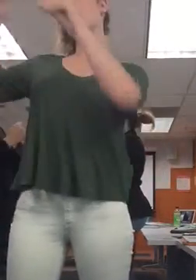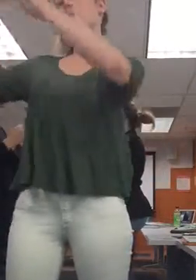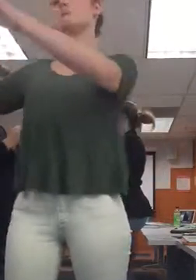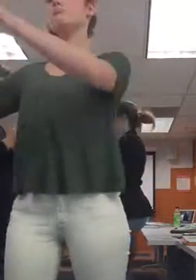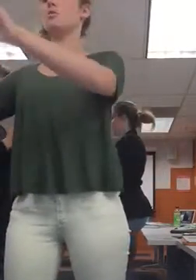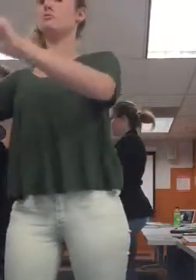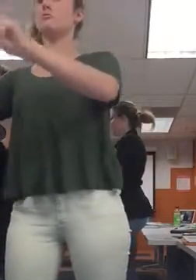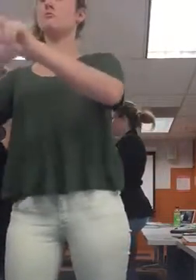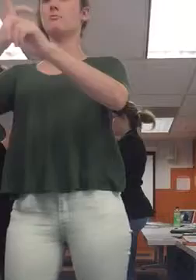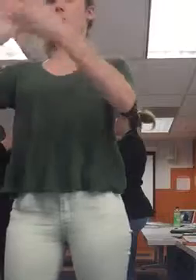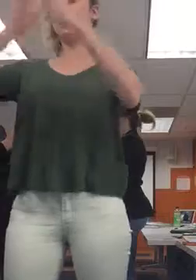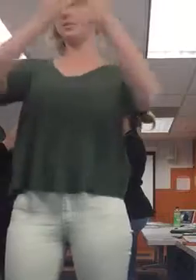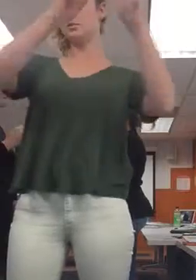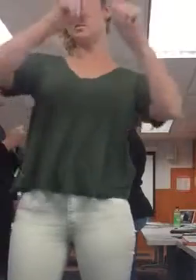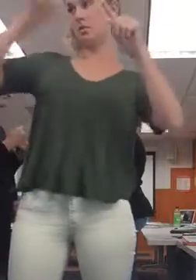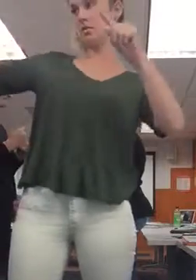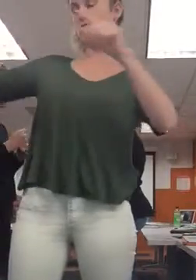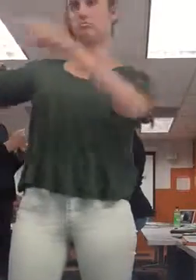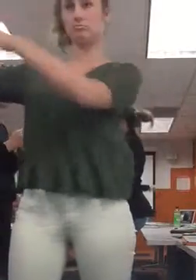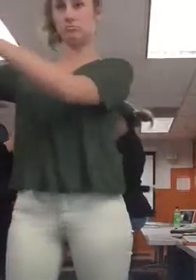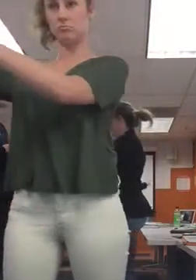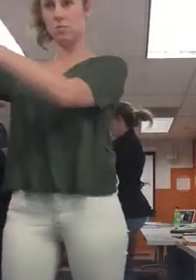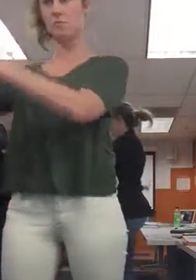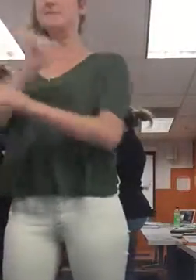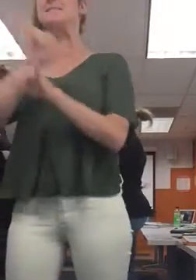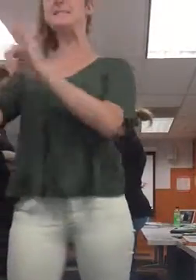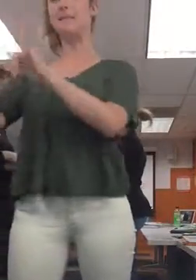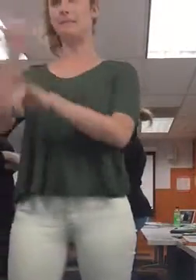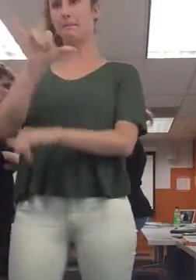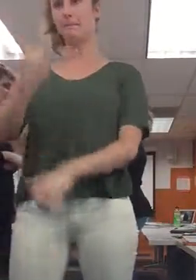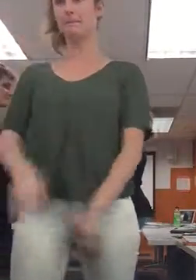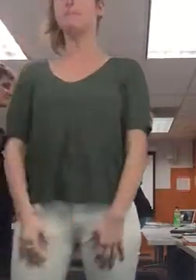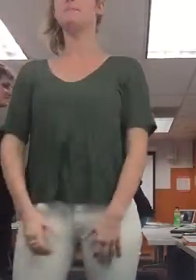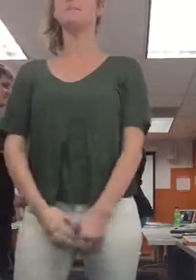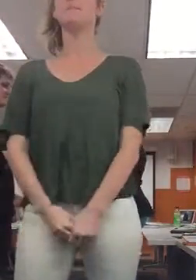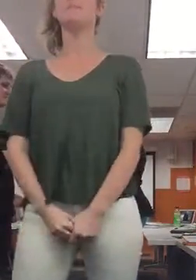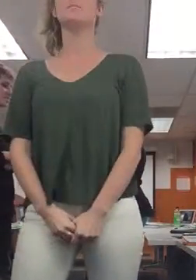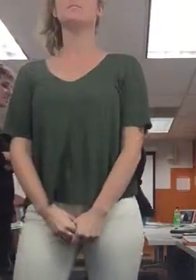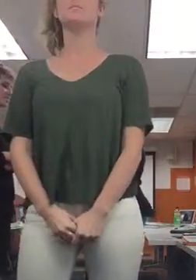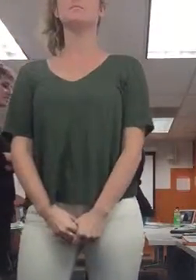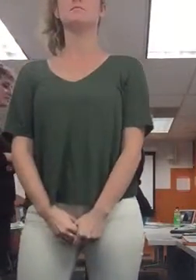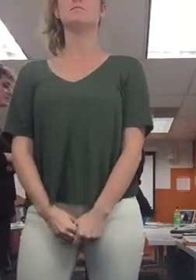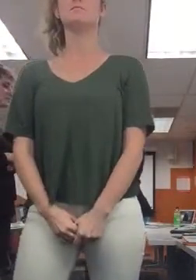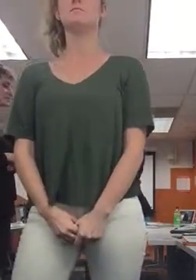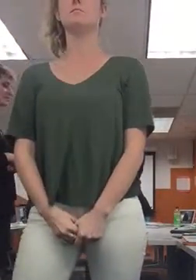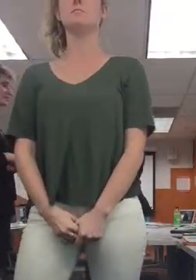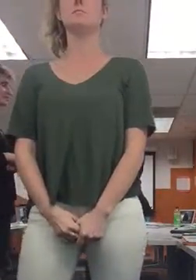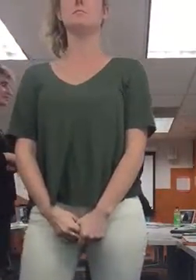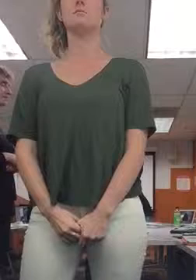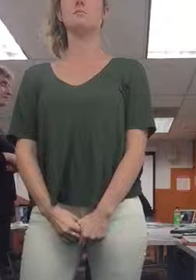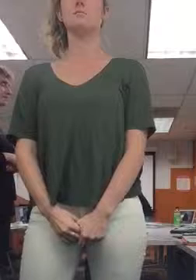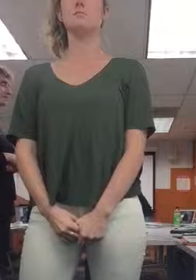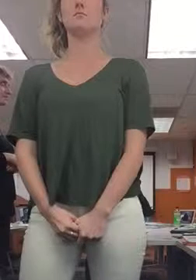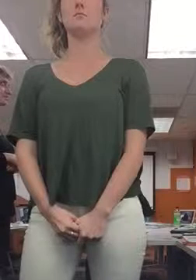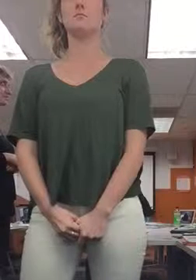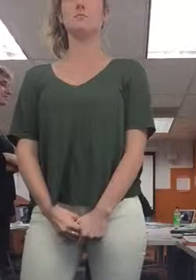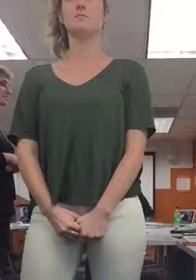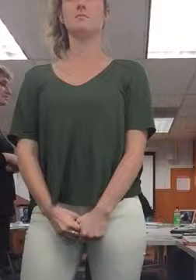And the third trend is the substitution of service jobs for manufacturing jobs as our economic base in the central